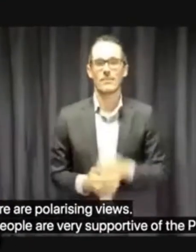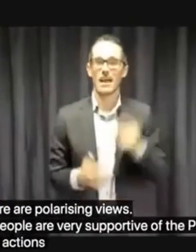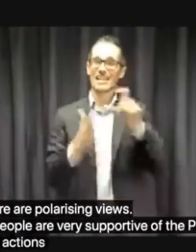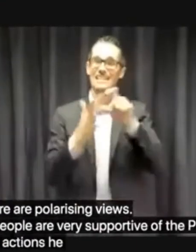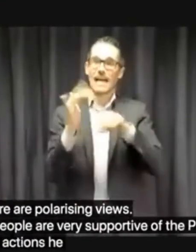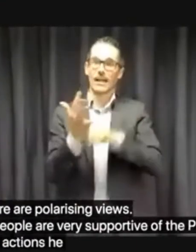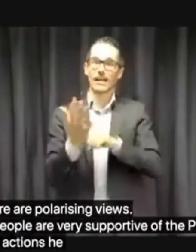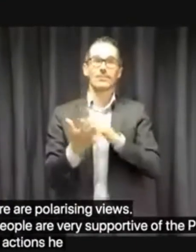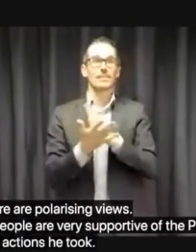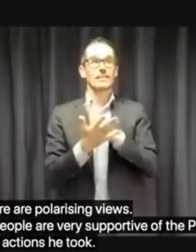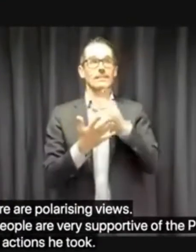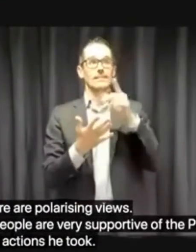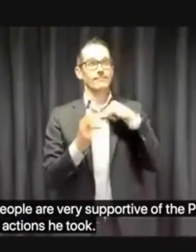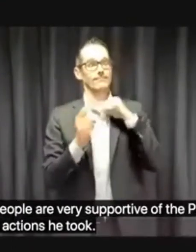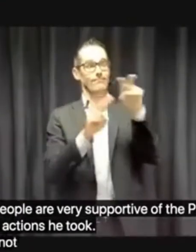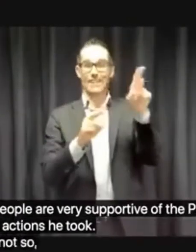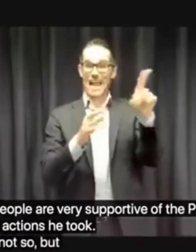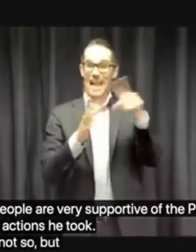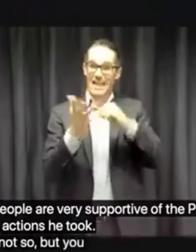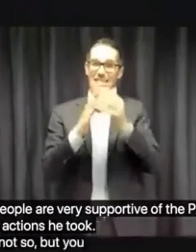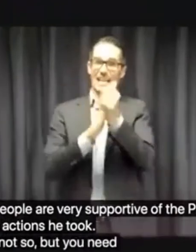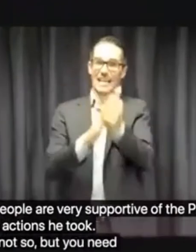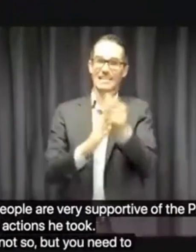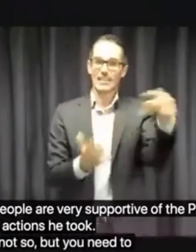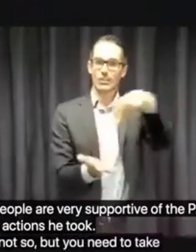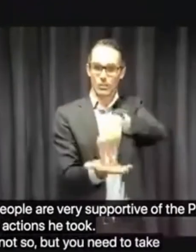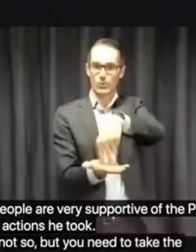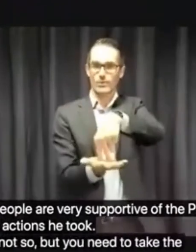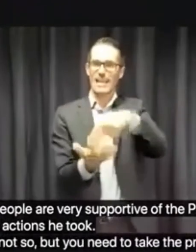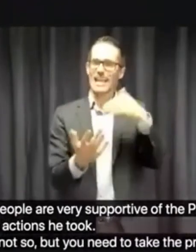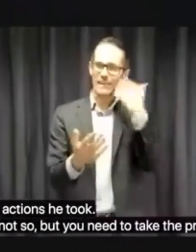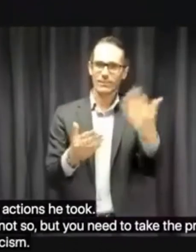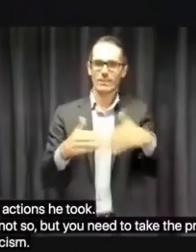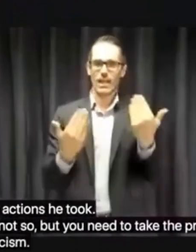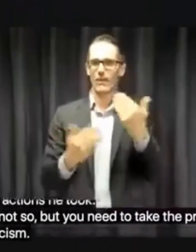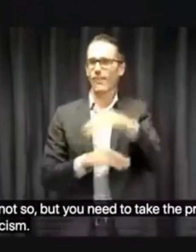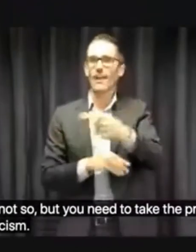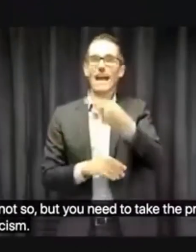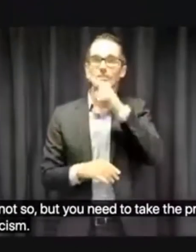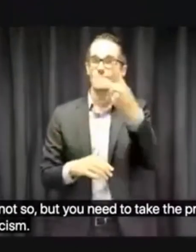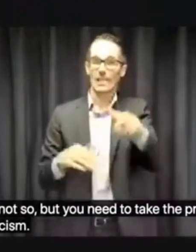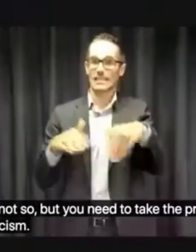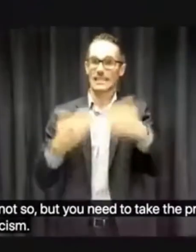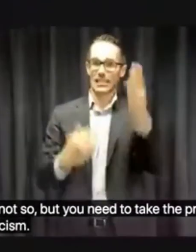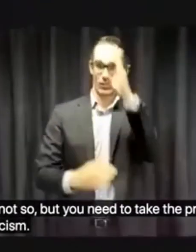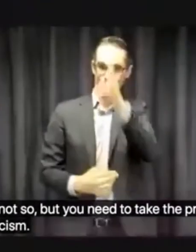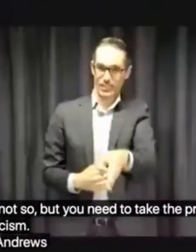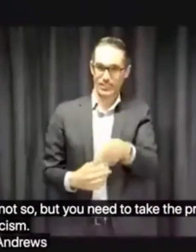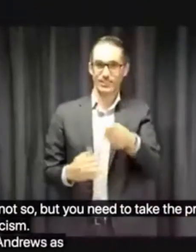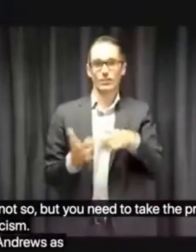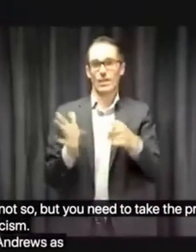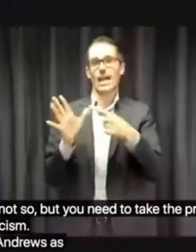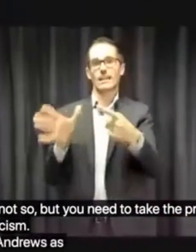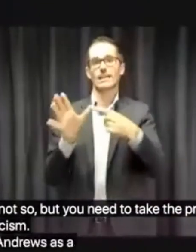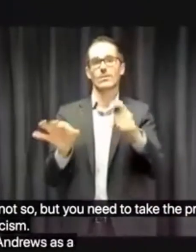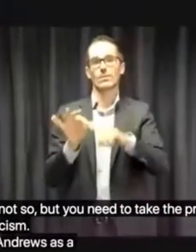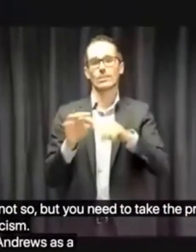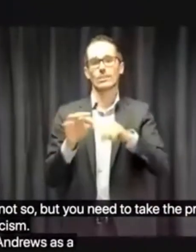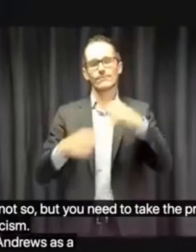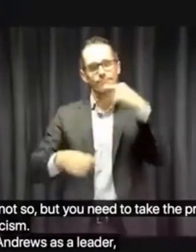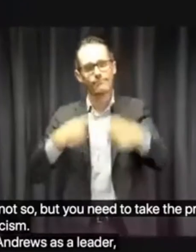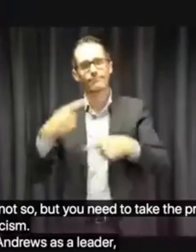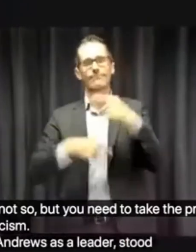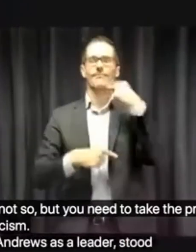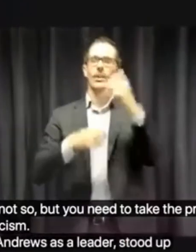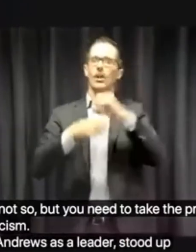take the claims with criticism. Daniel Andrews, as a leader, stood up every day for over 120 days straight in